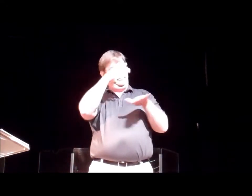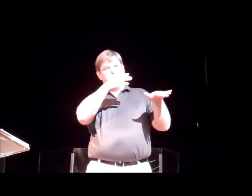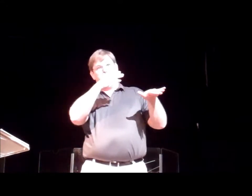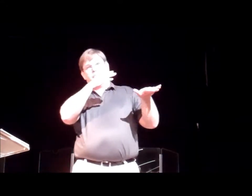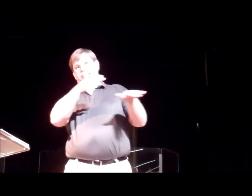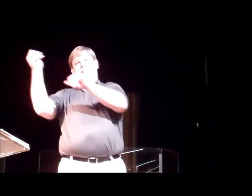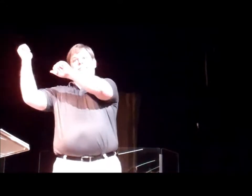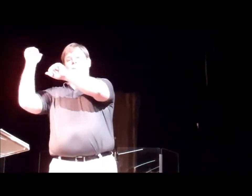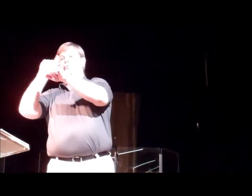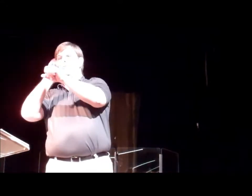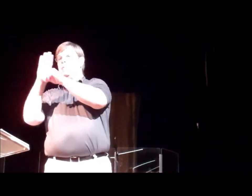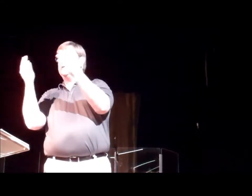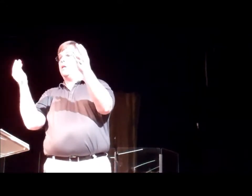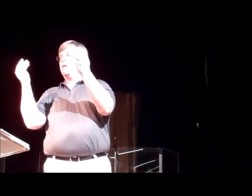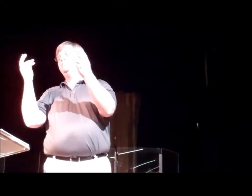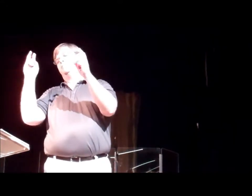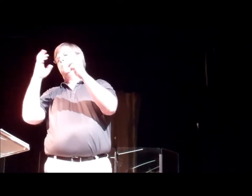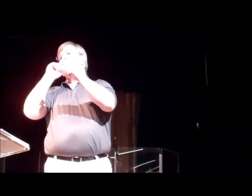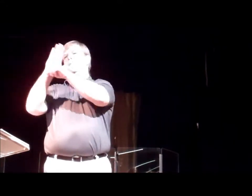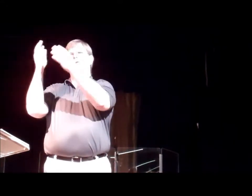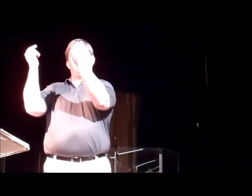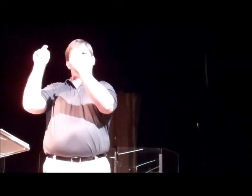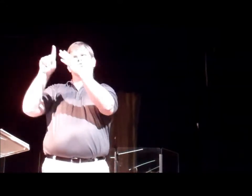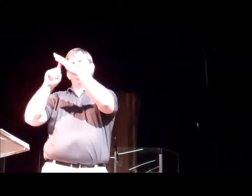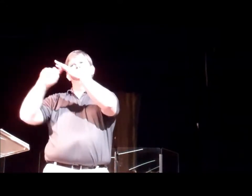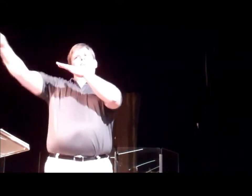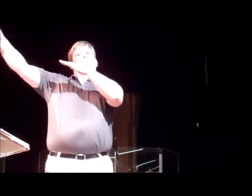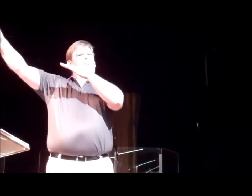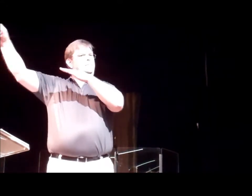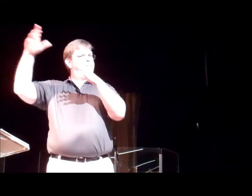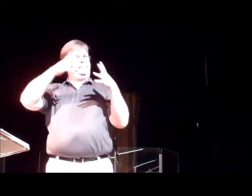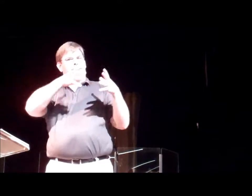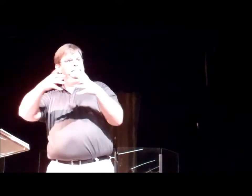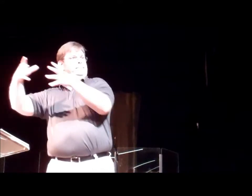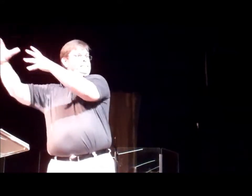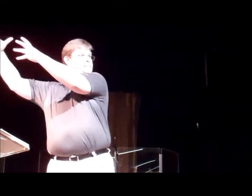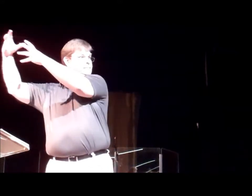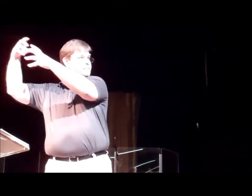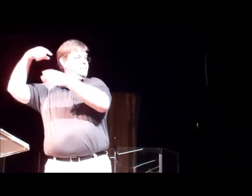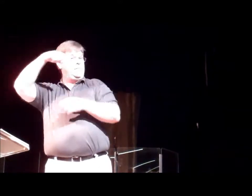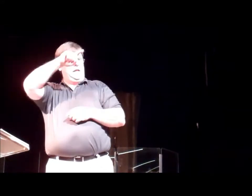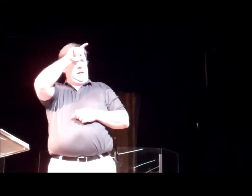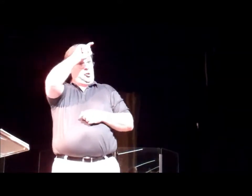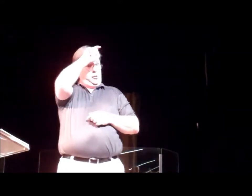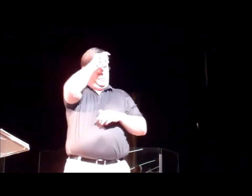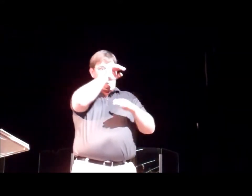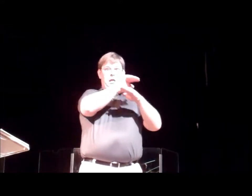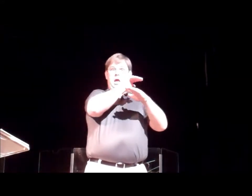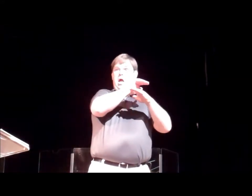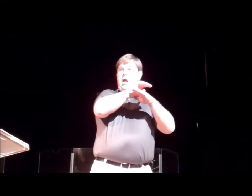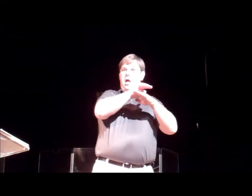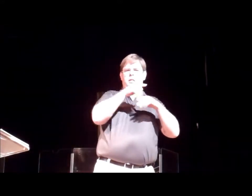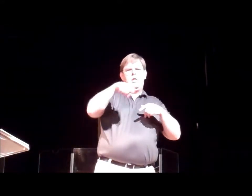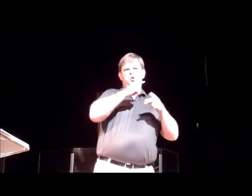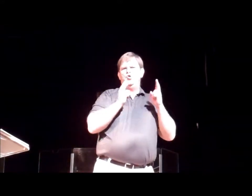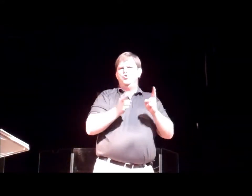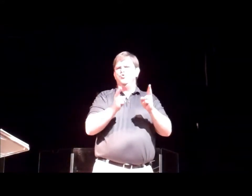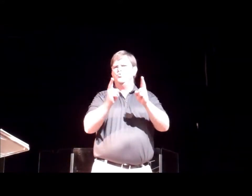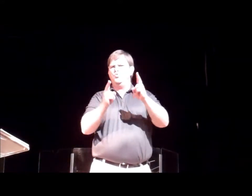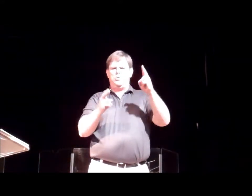Remember Moses in Egypt, going to the promised land, taking all the people with him to the promised